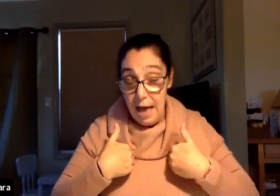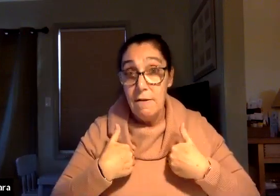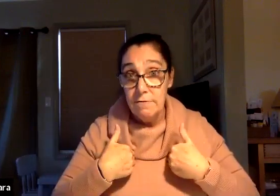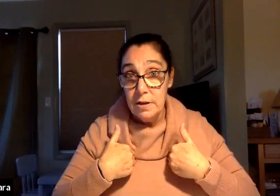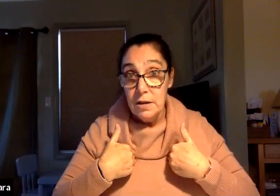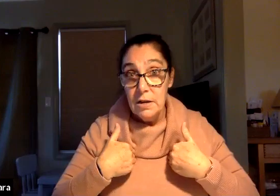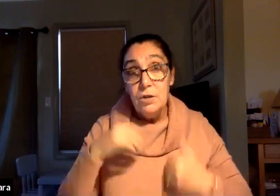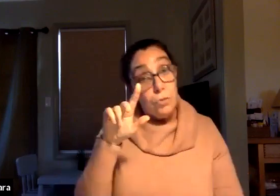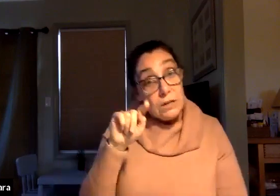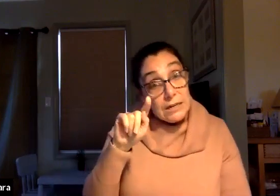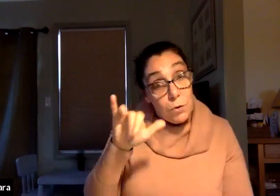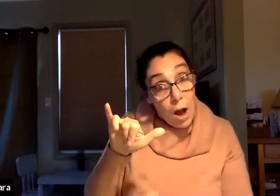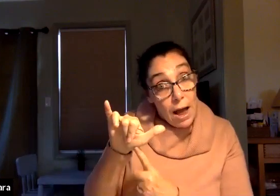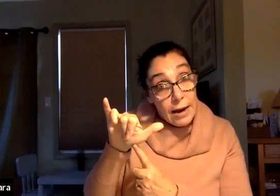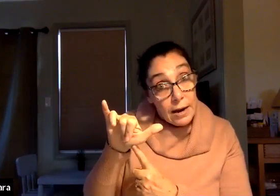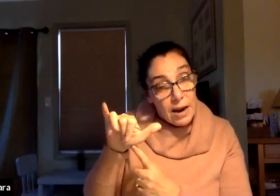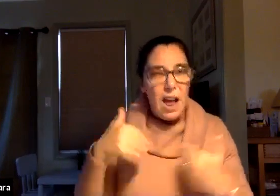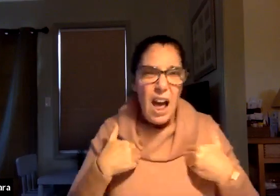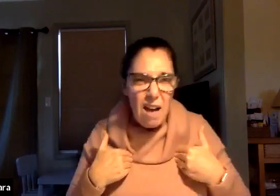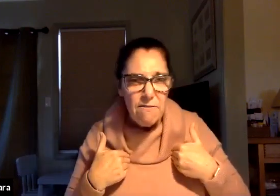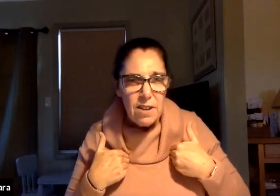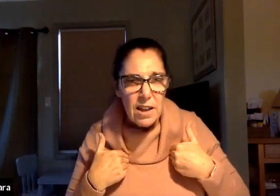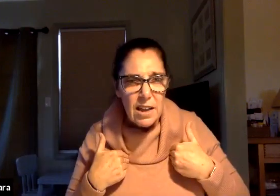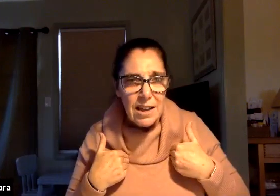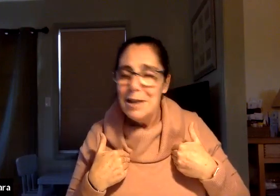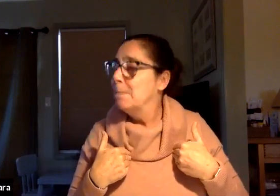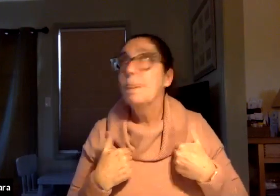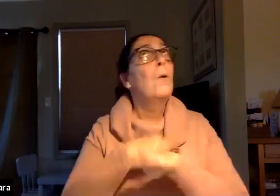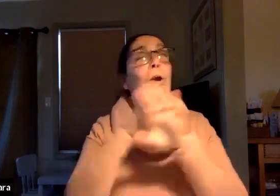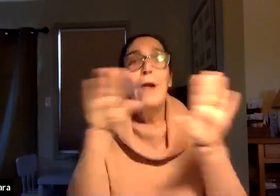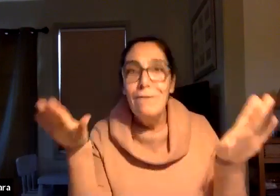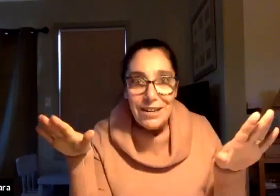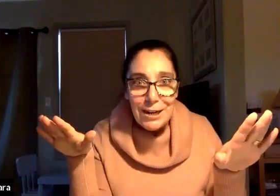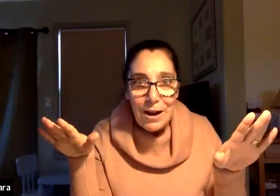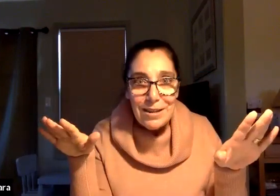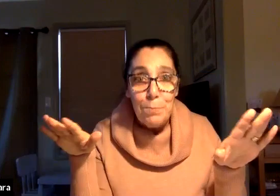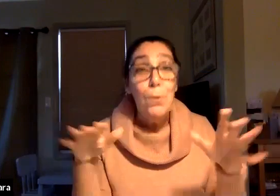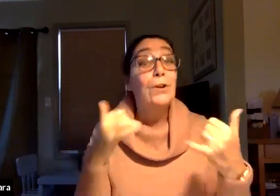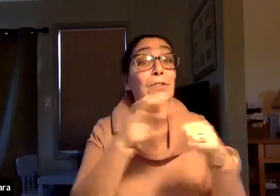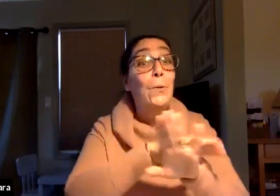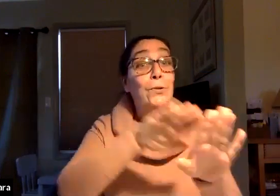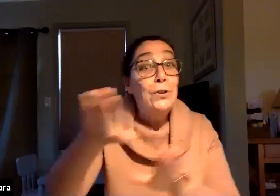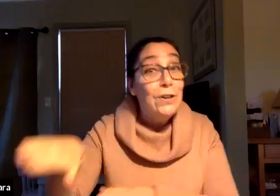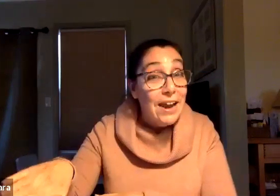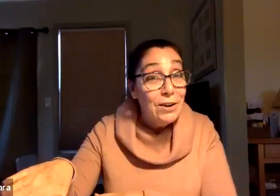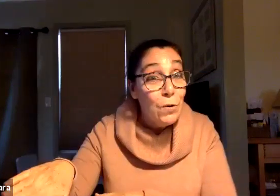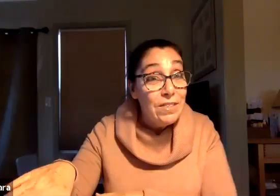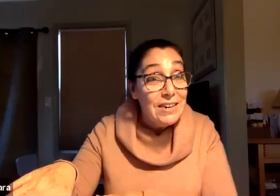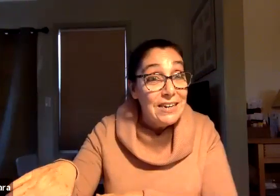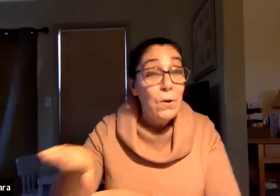Have. So TTY, have. We don't have TTYs anymore. So ignore the TTY.